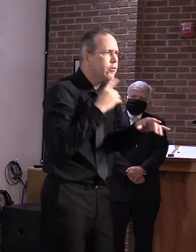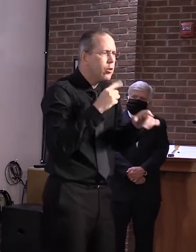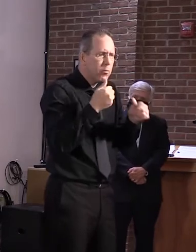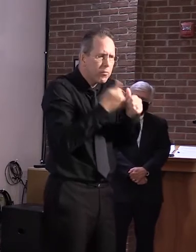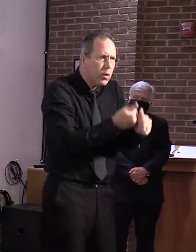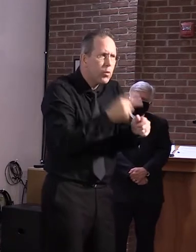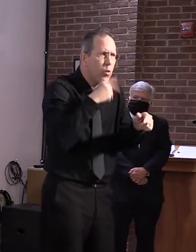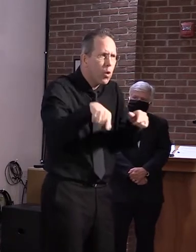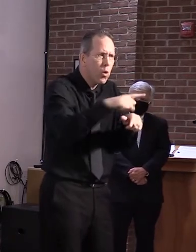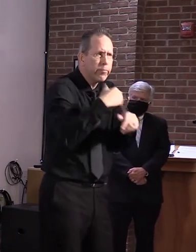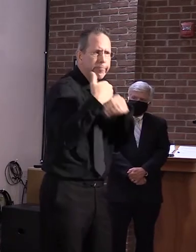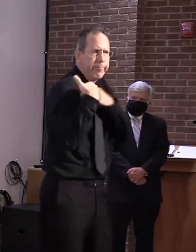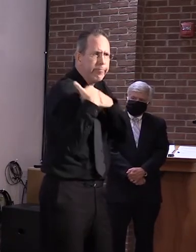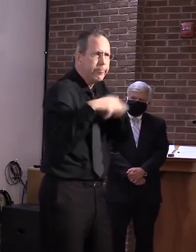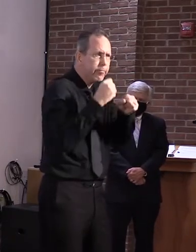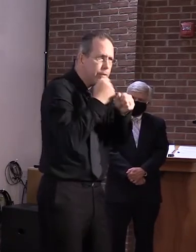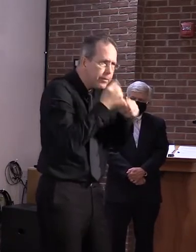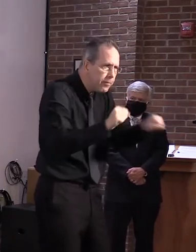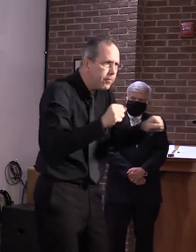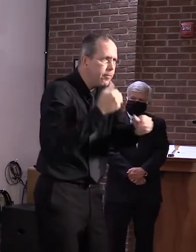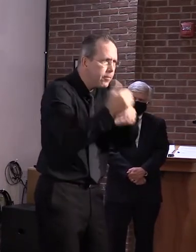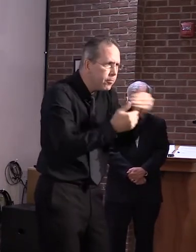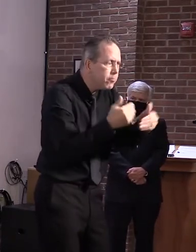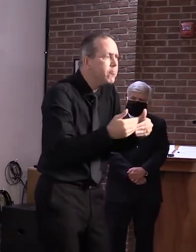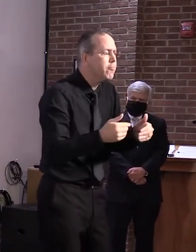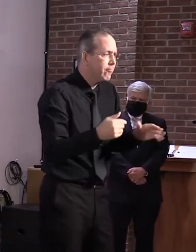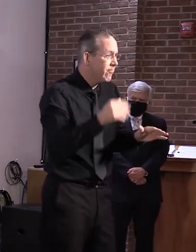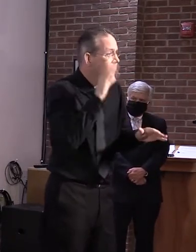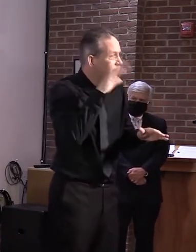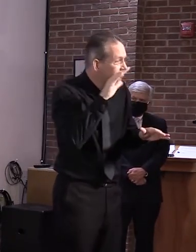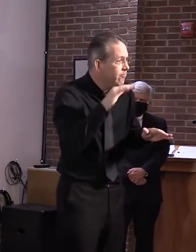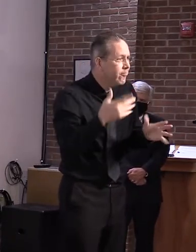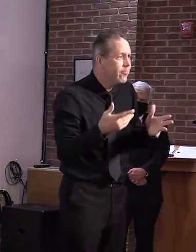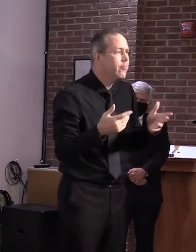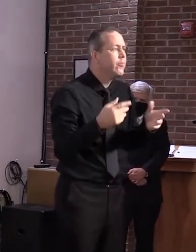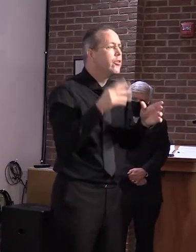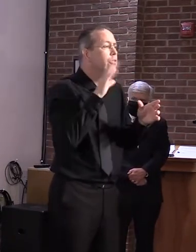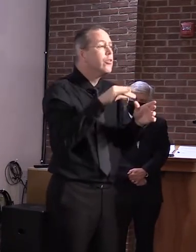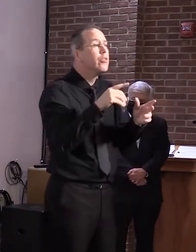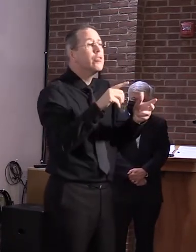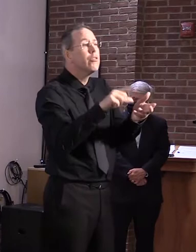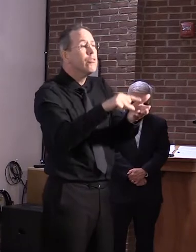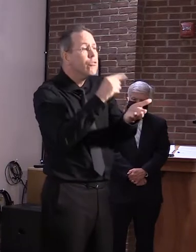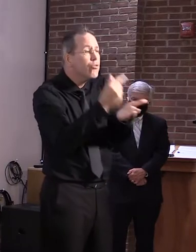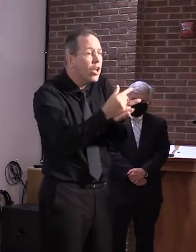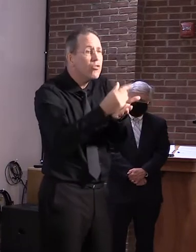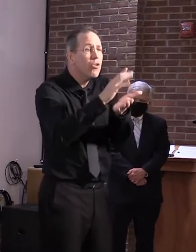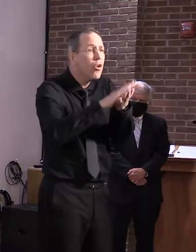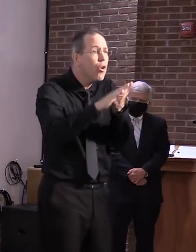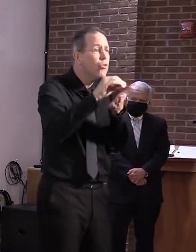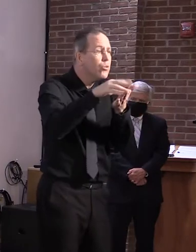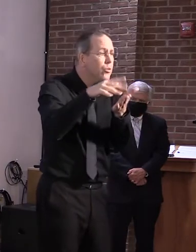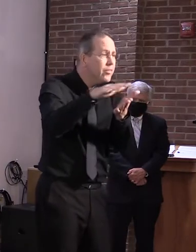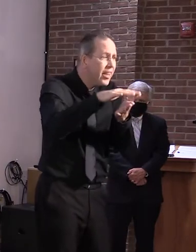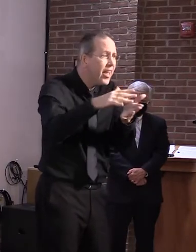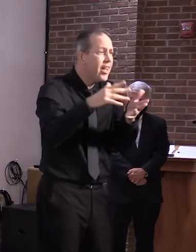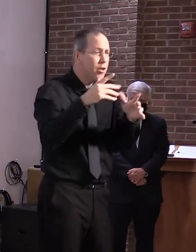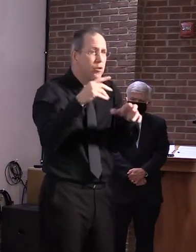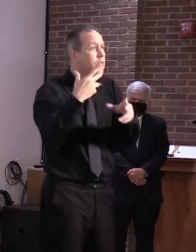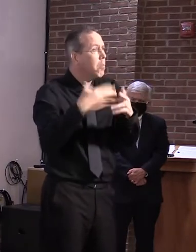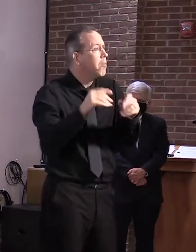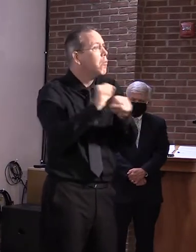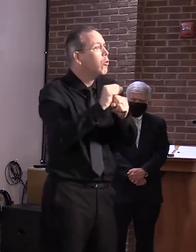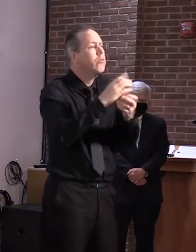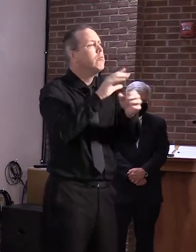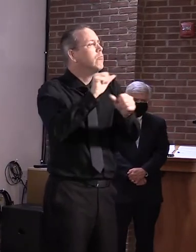workforce. This is their normal now. If they're going to go to work, they might as well learn how to do this now in college when they're learning everything